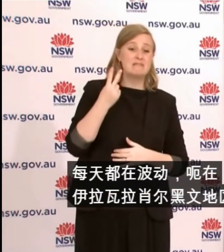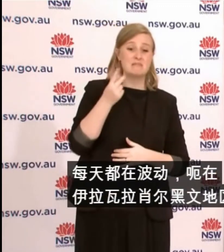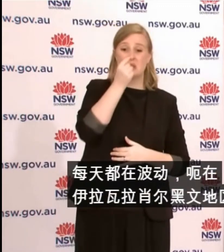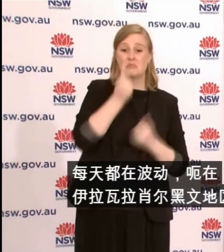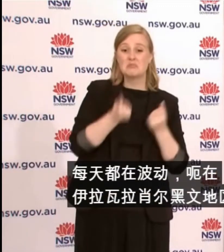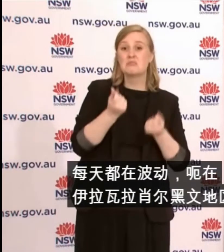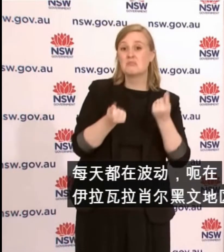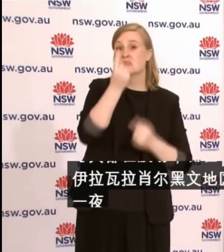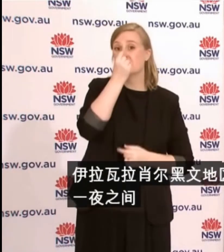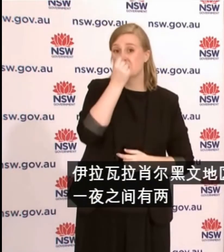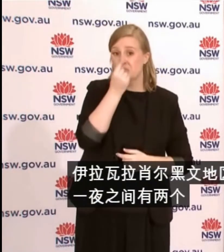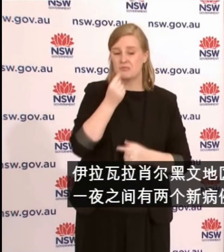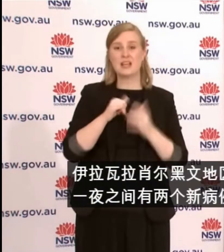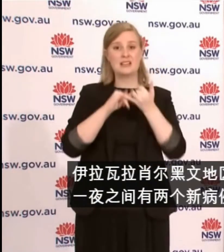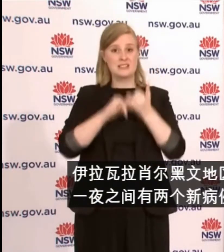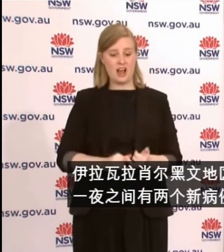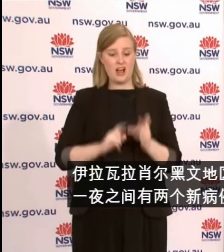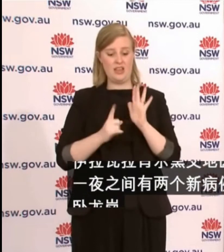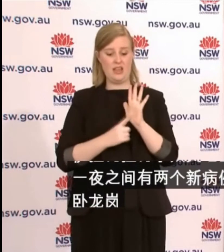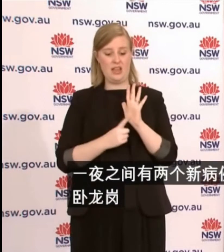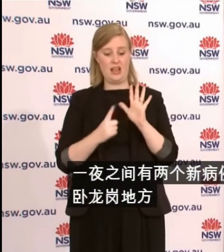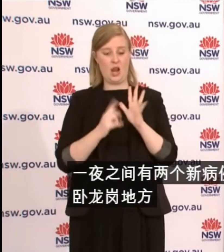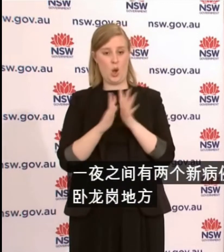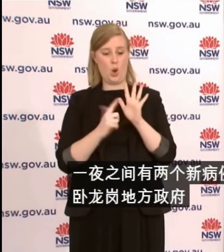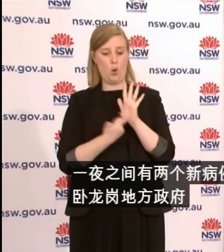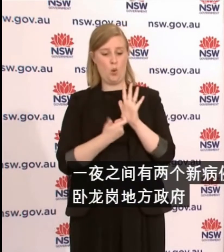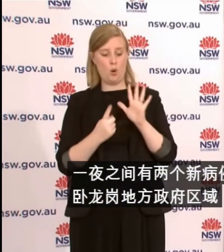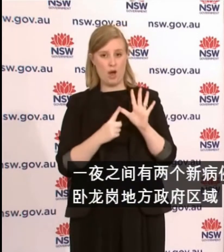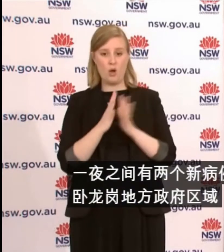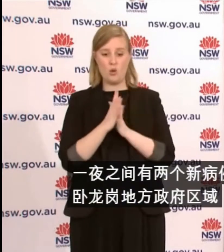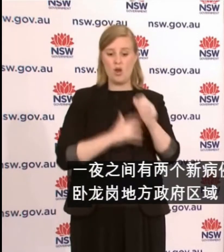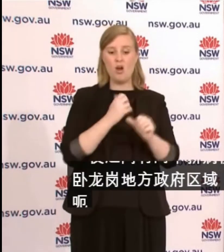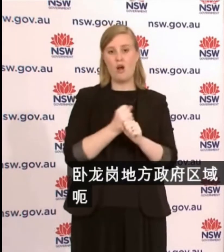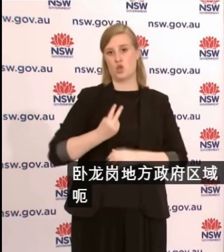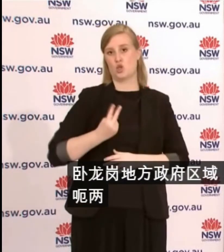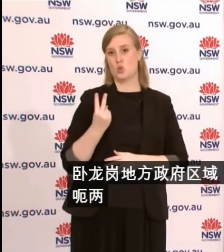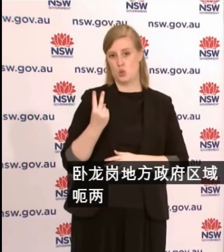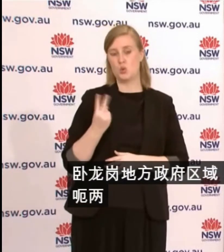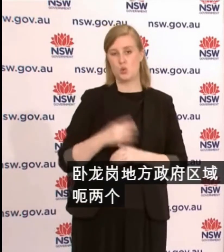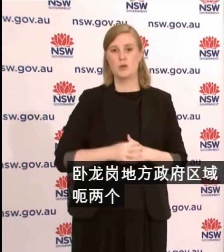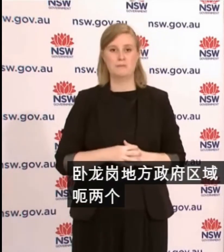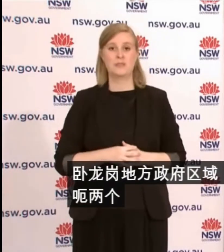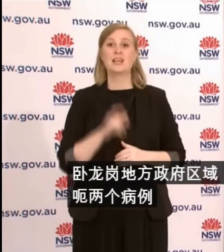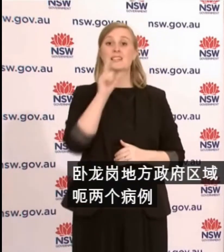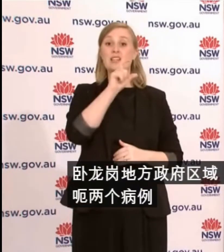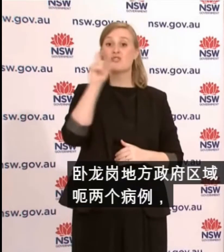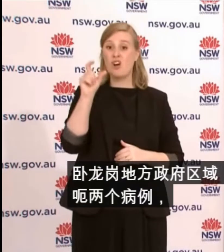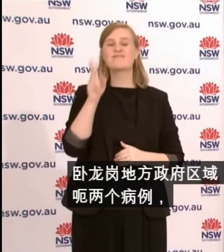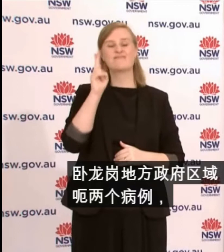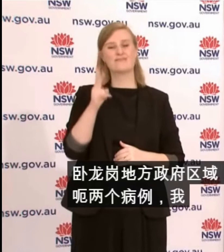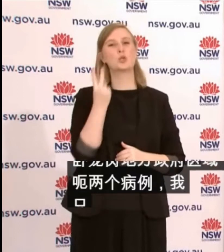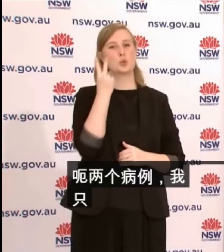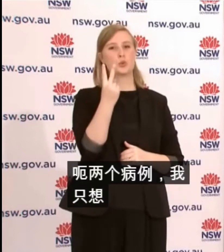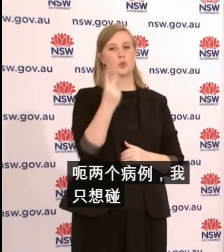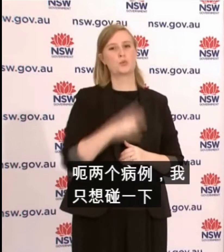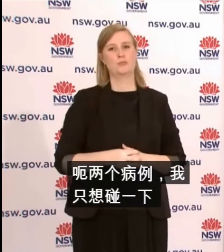Illawarra-Shoalhaven region, we have 2 new cases overnight, and they are in the Wollongong local government area. On the Central Coast, again, 2 cases.